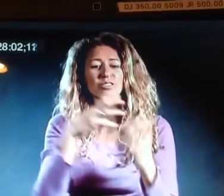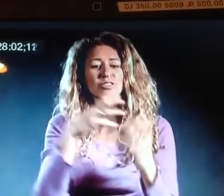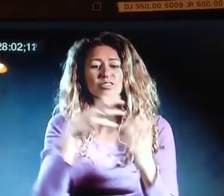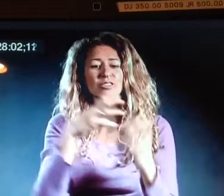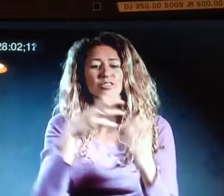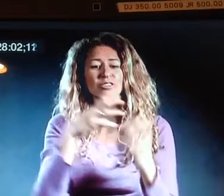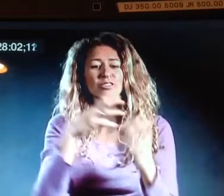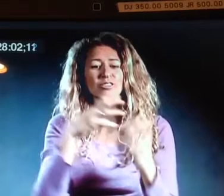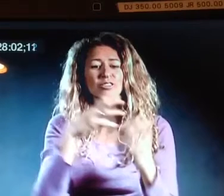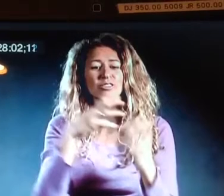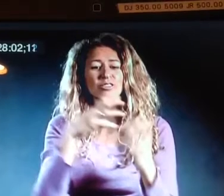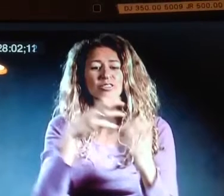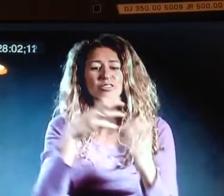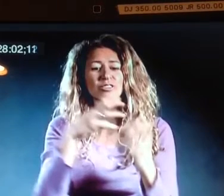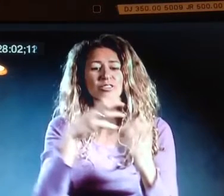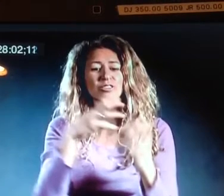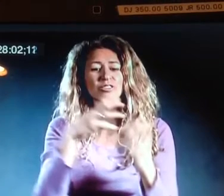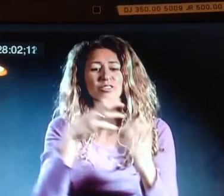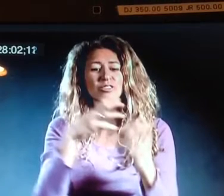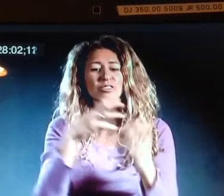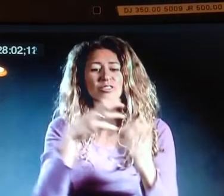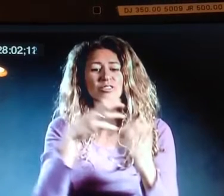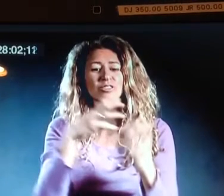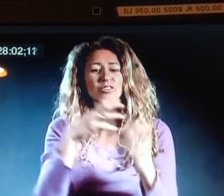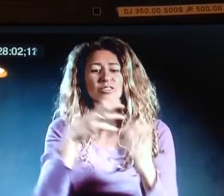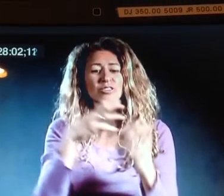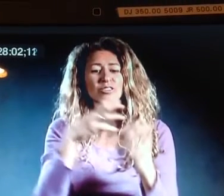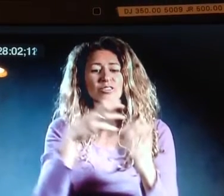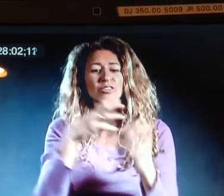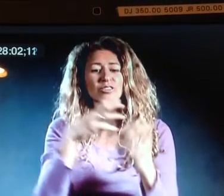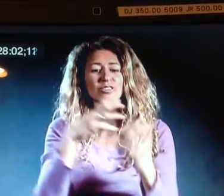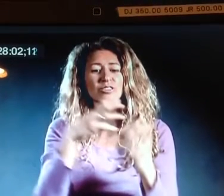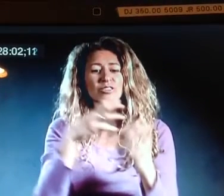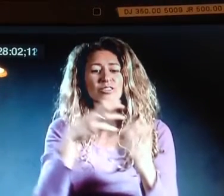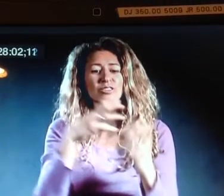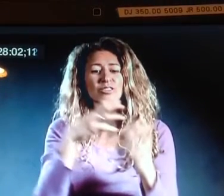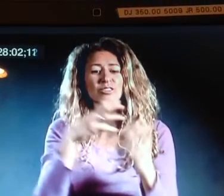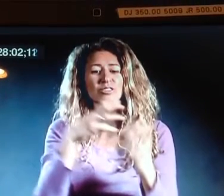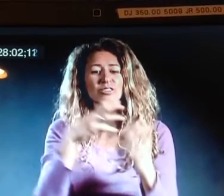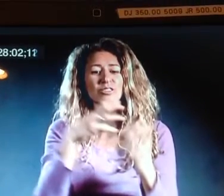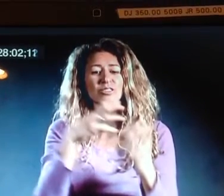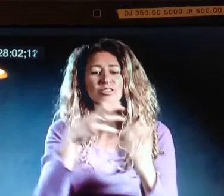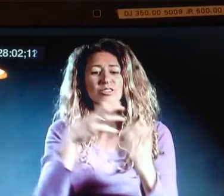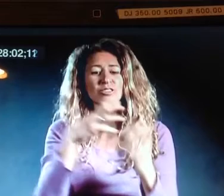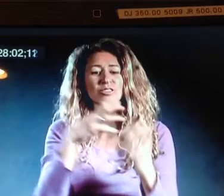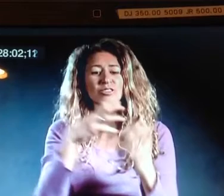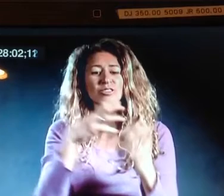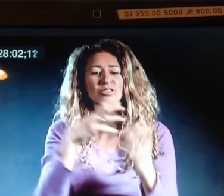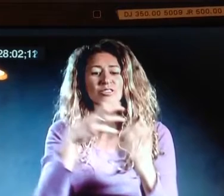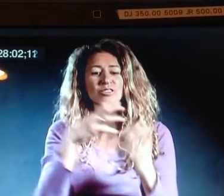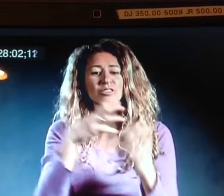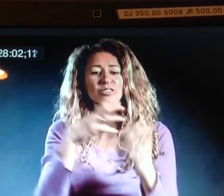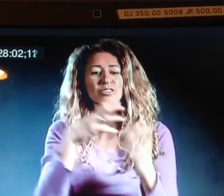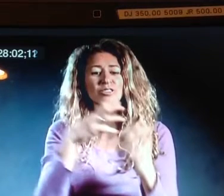I had some spinach that grew also, which was really good. No red peppers, and then I thought I didn't have any squash, but